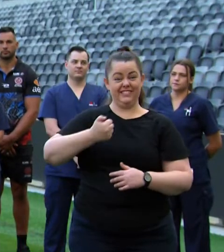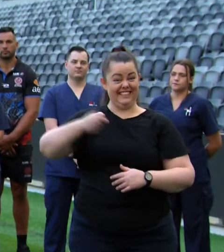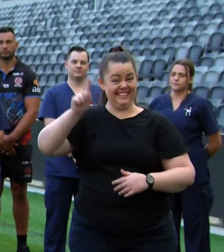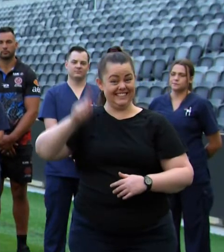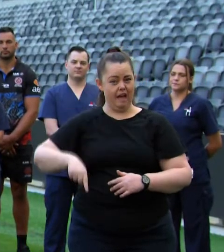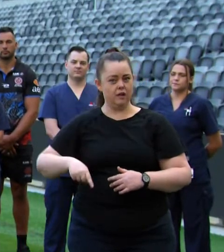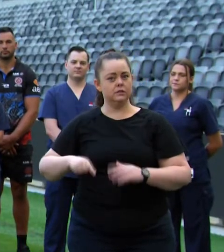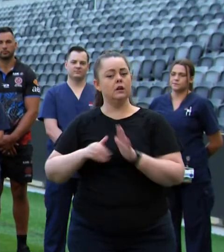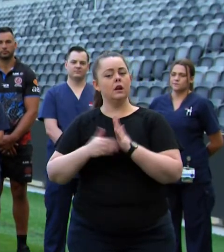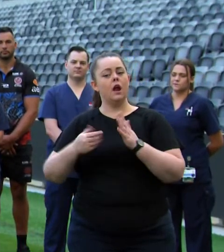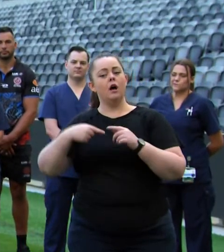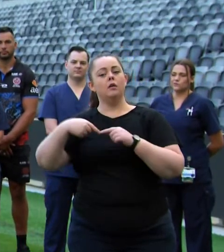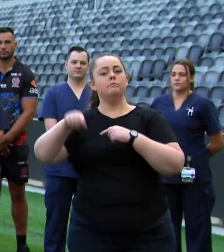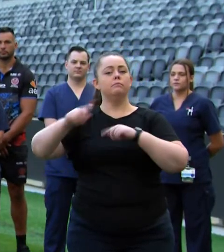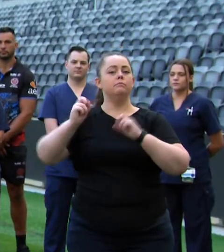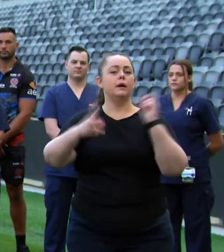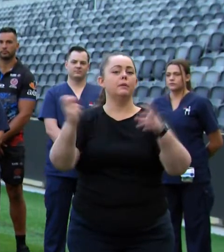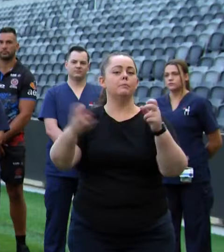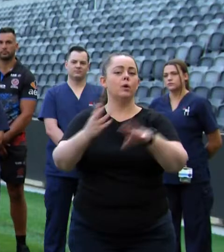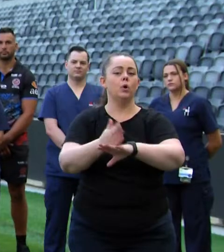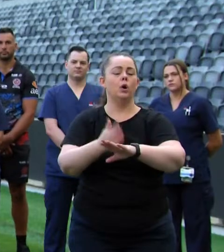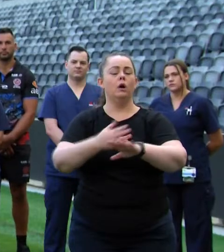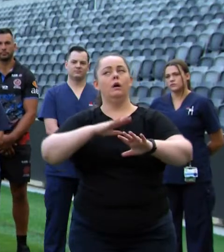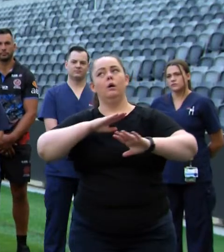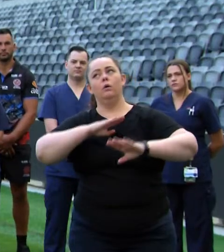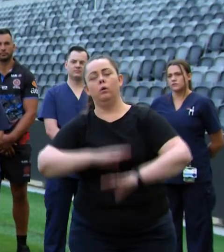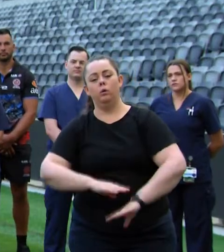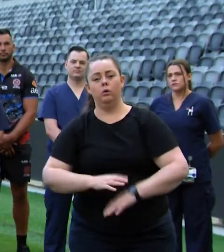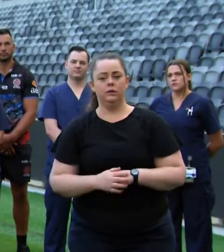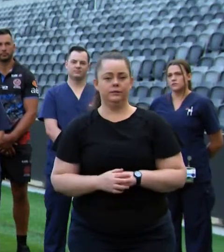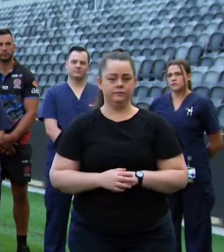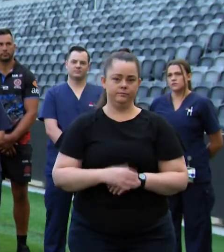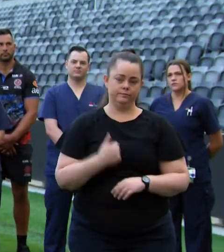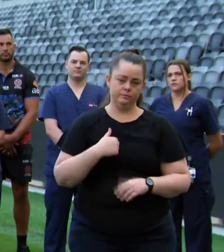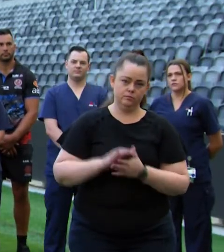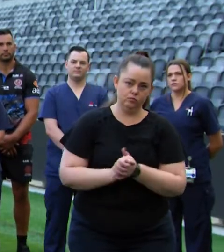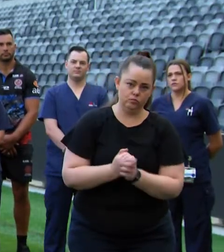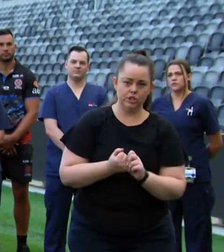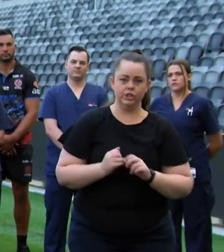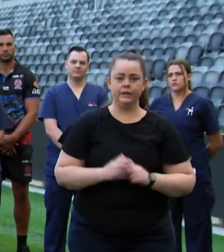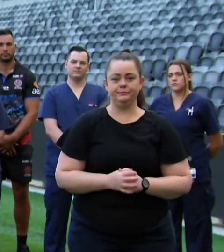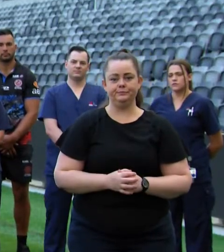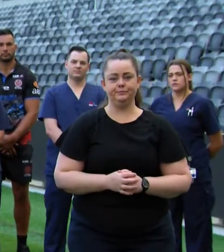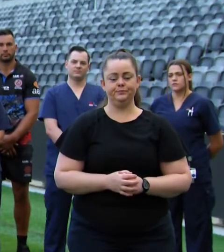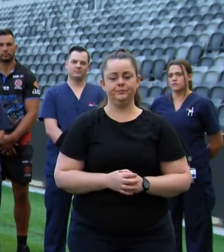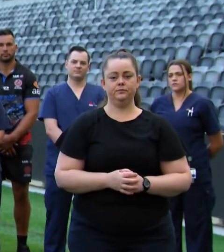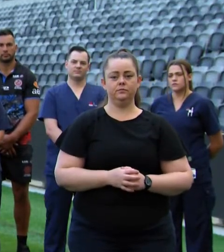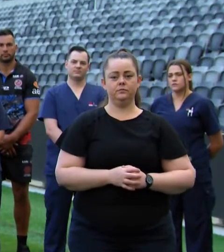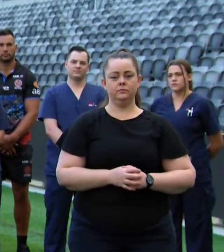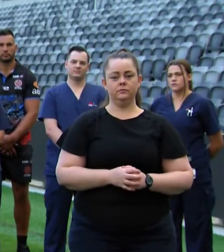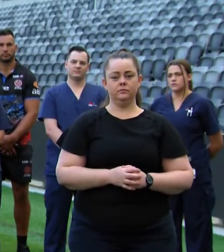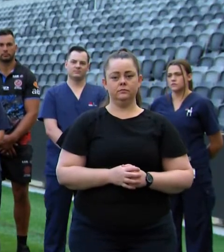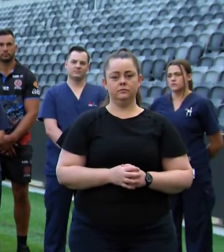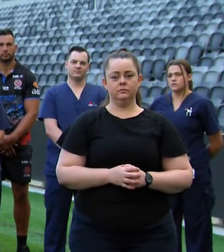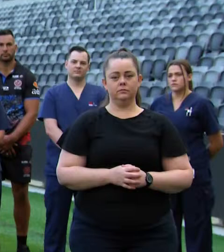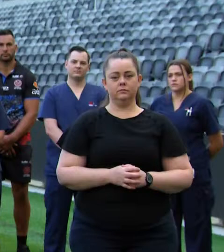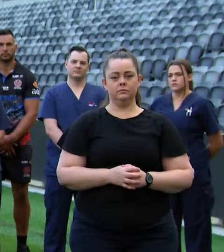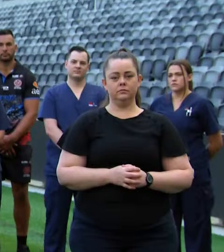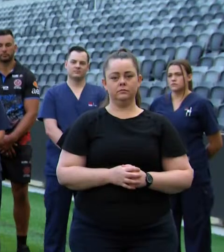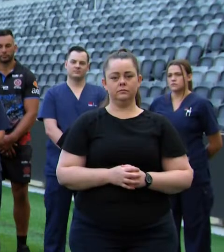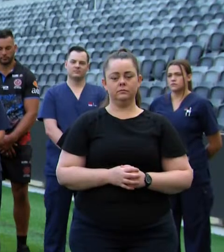to be something to be very thankful for, and I am very thankful for it. At the end of the